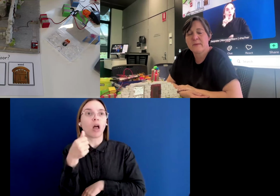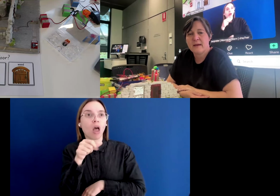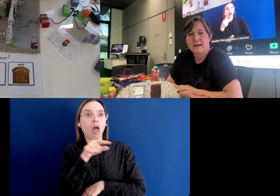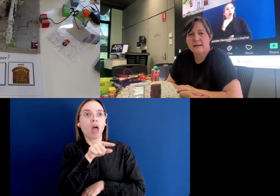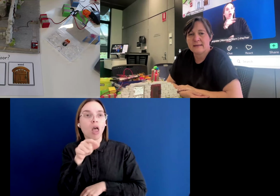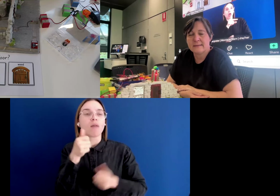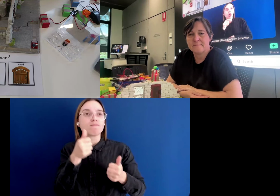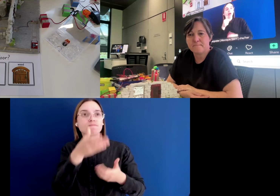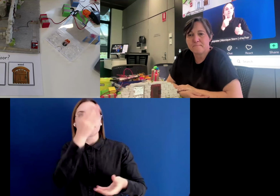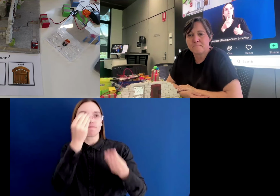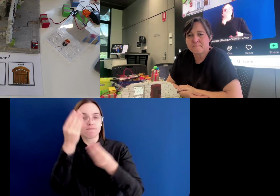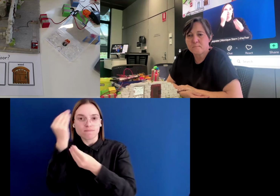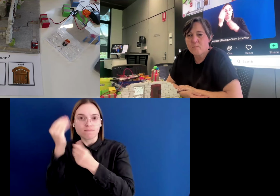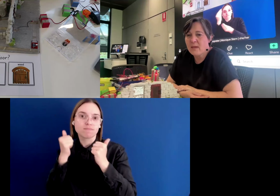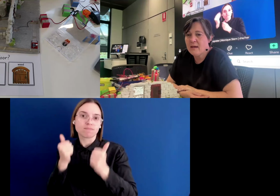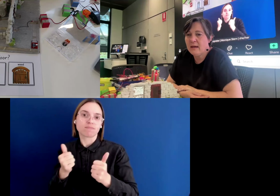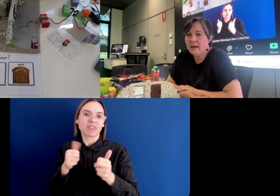do them.